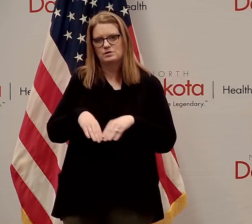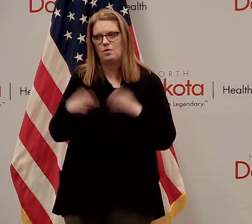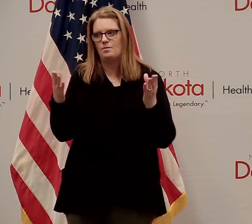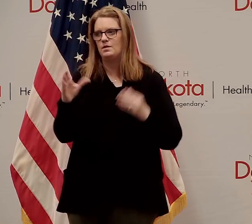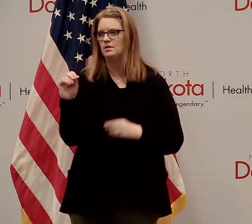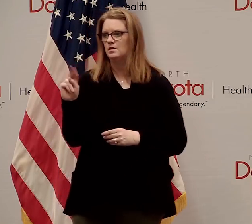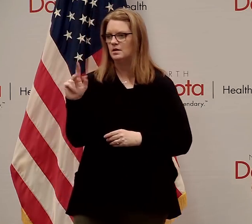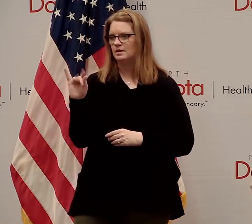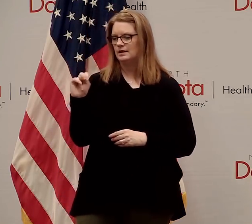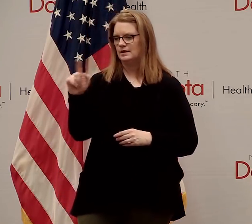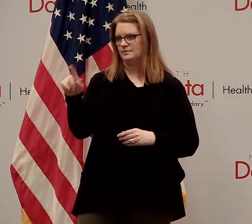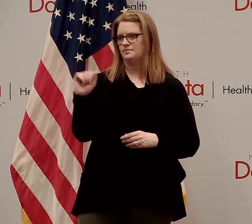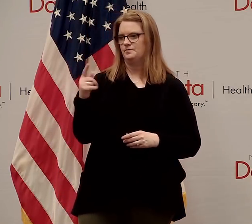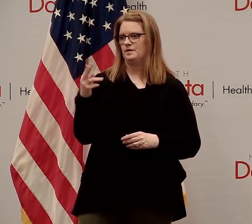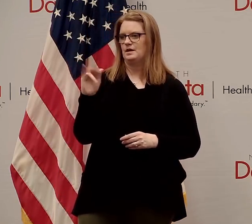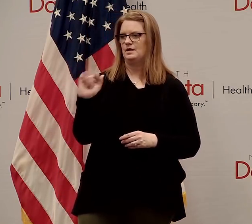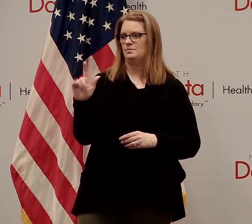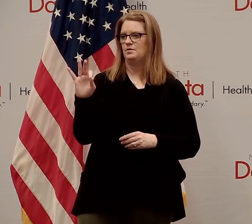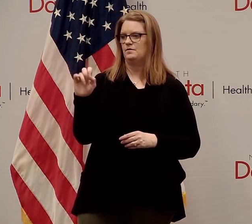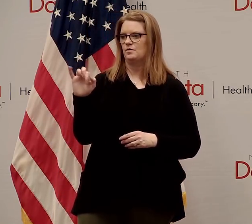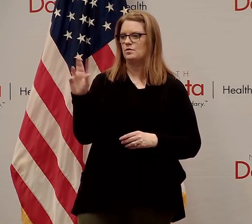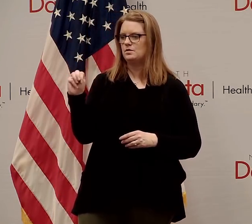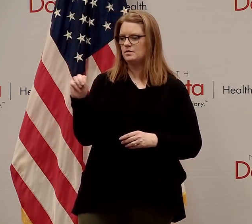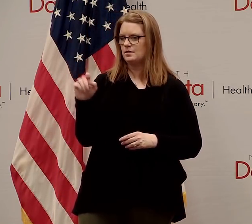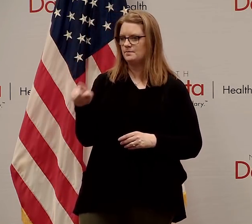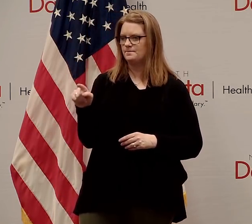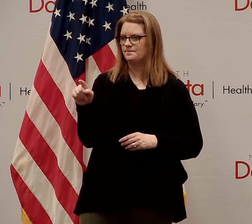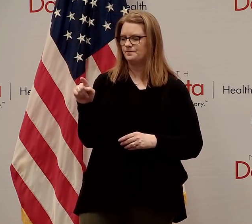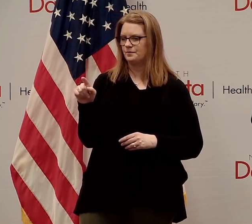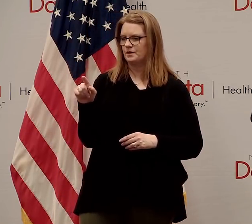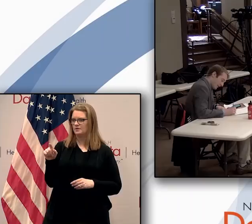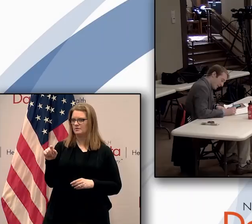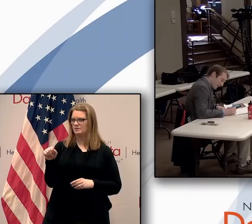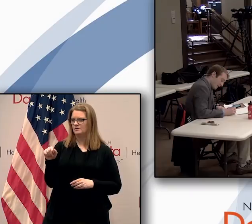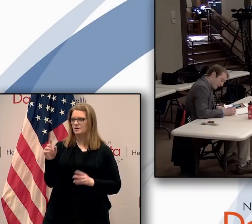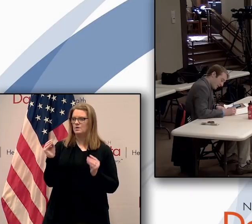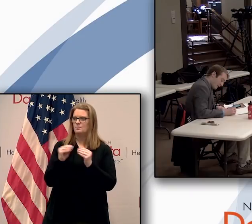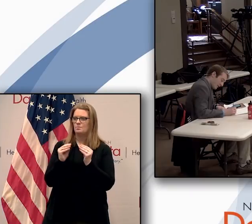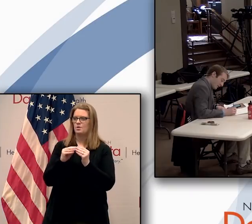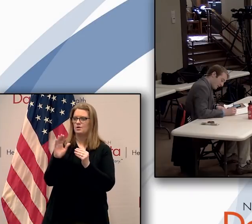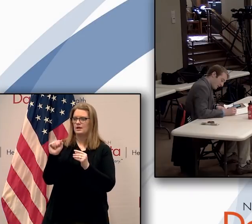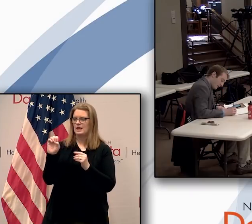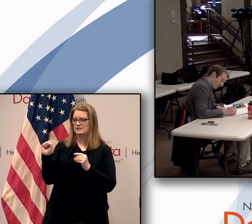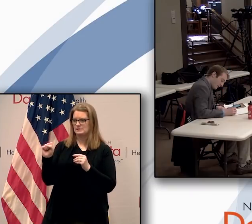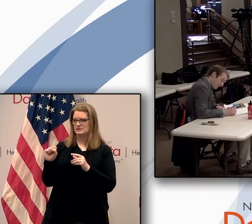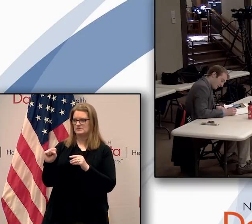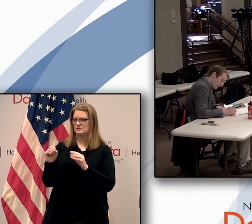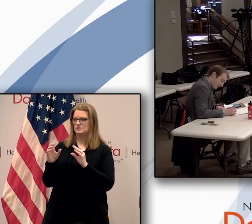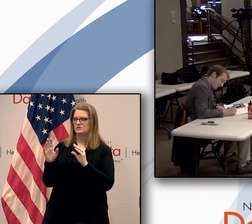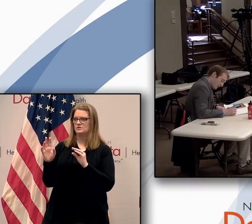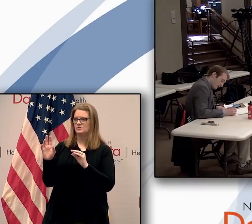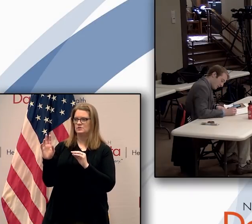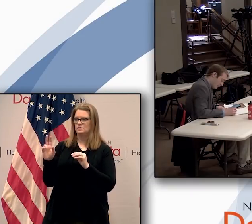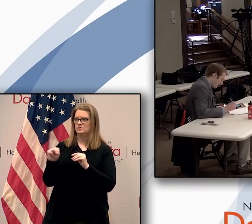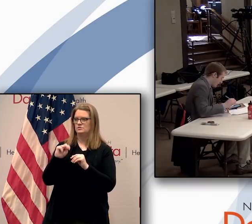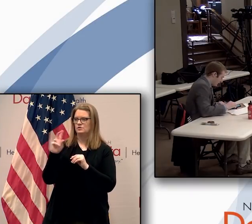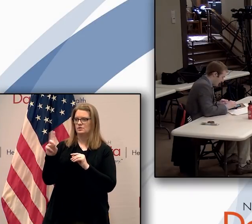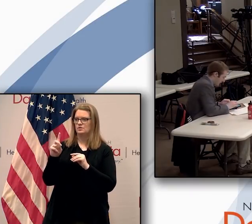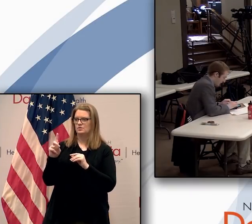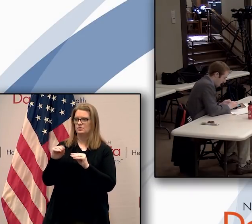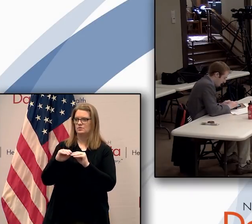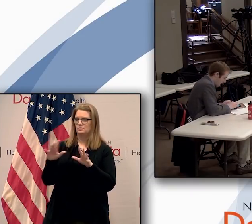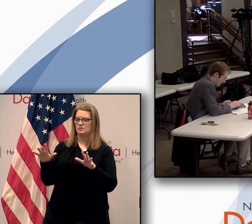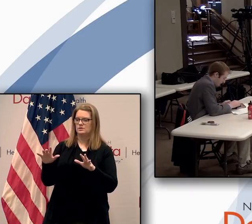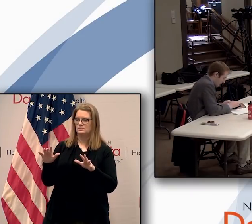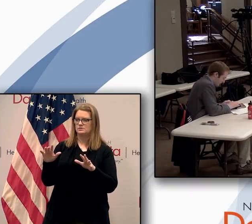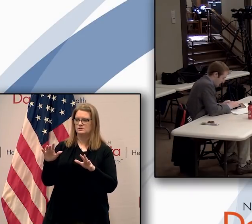Online? April Baumgarten with the Forum of Fargo-Moorhead. As we get more cases, will North Dakota release total state numbers of how